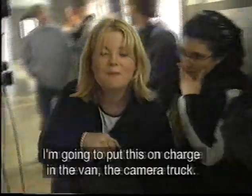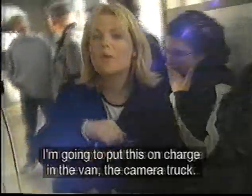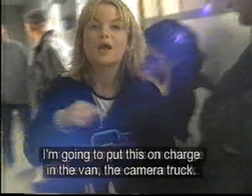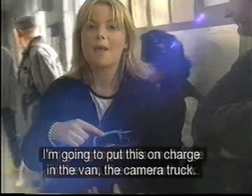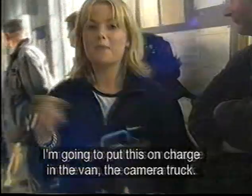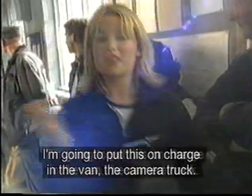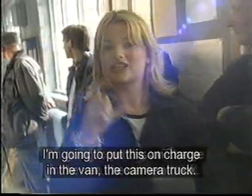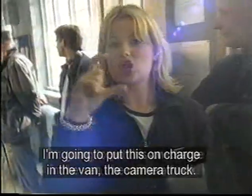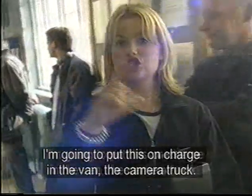But they don't.